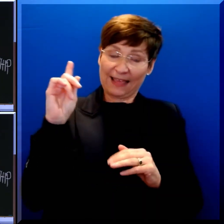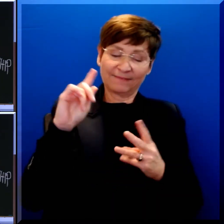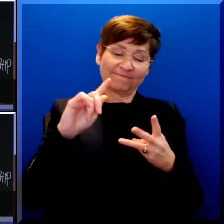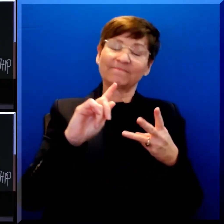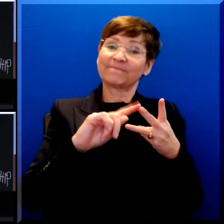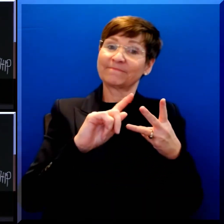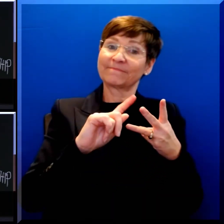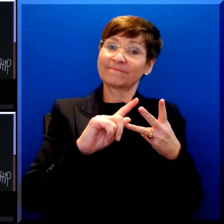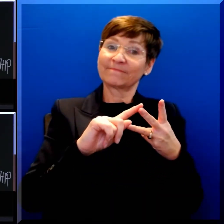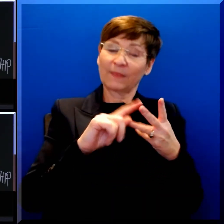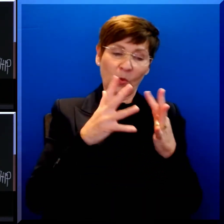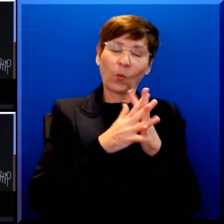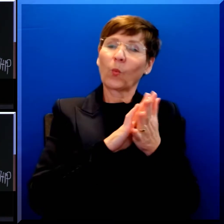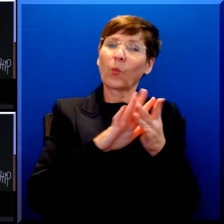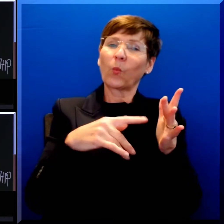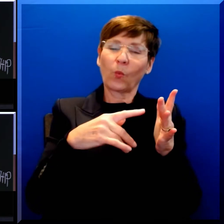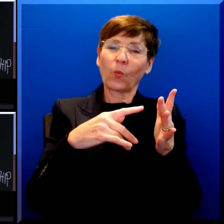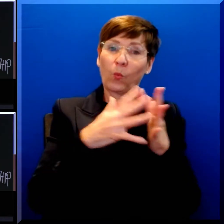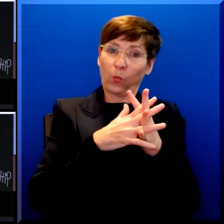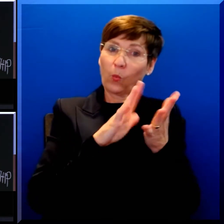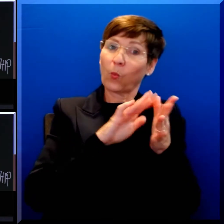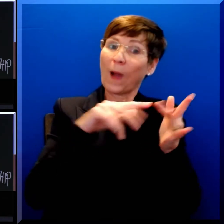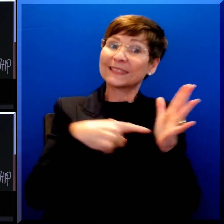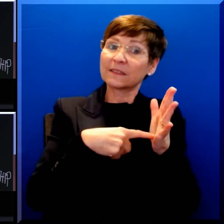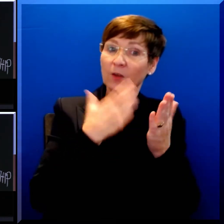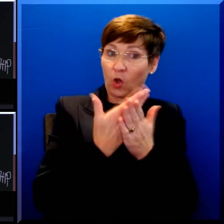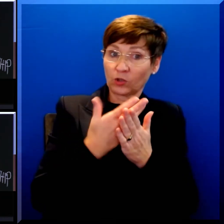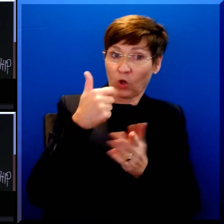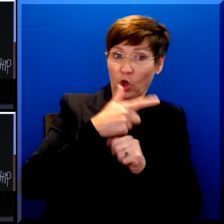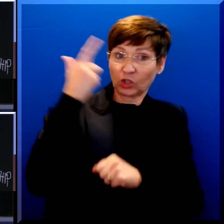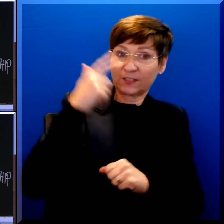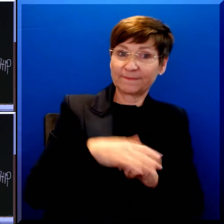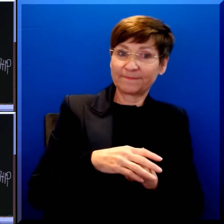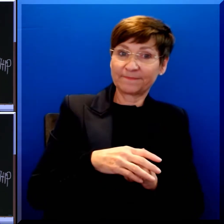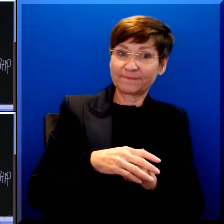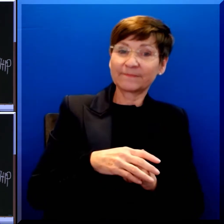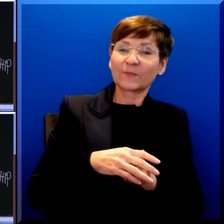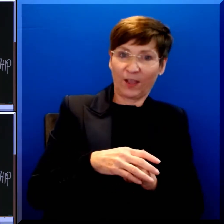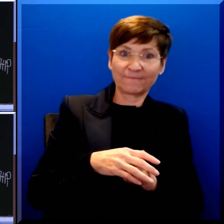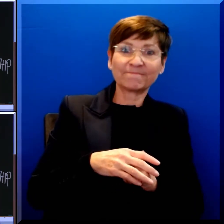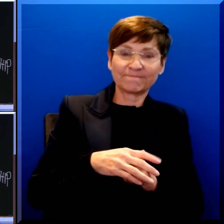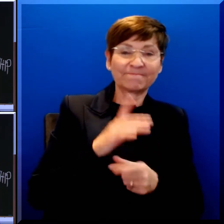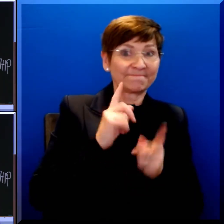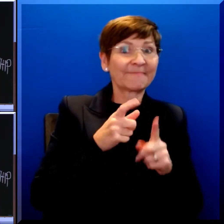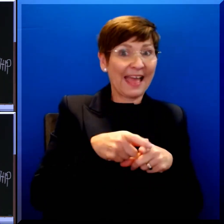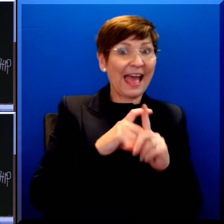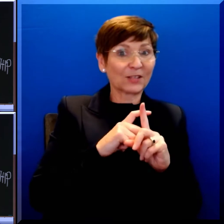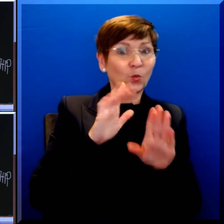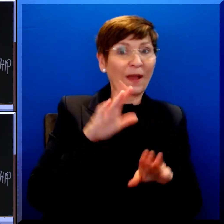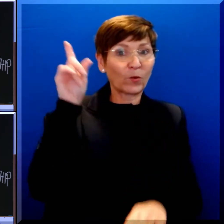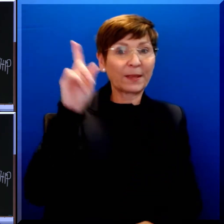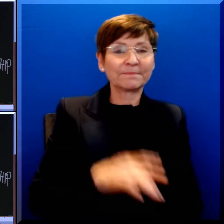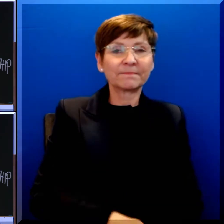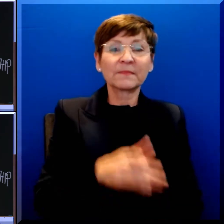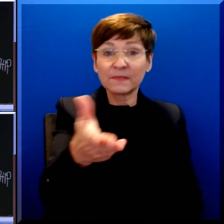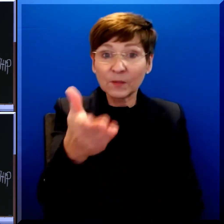to wait on God. Everybody say, wait a minute. Guys, waiting on God is hard. Let's just be honest about it.